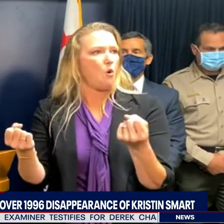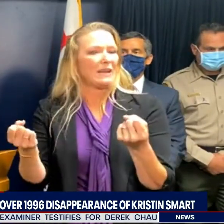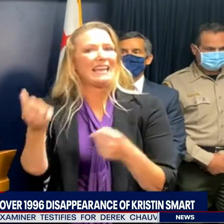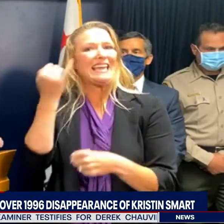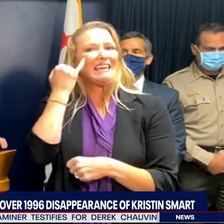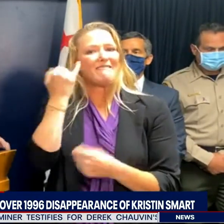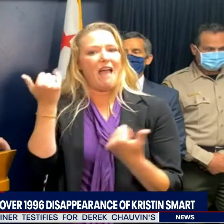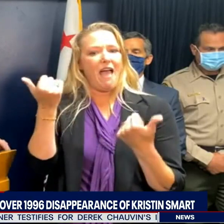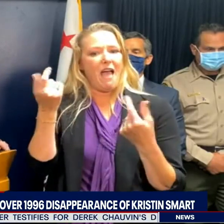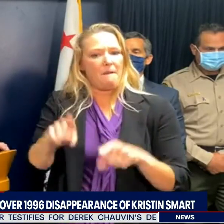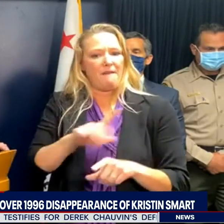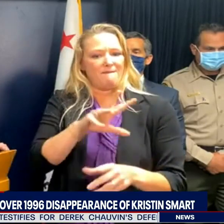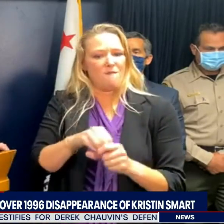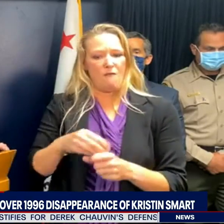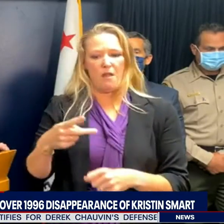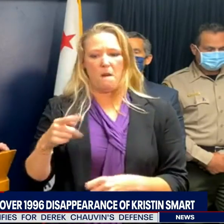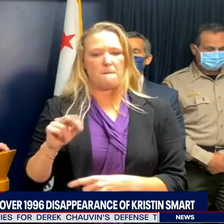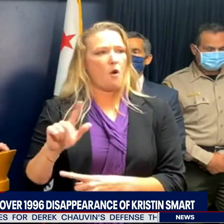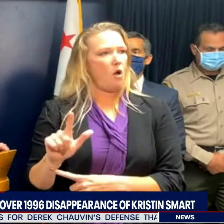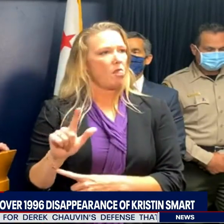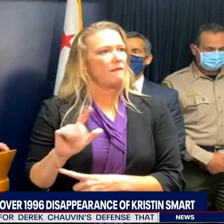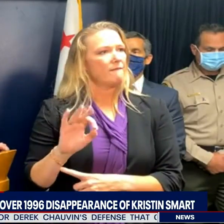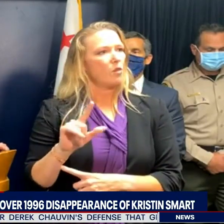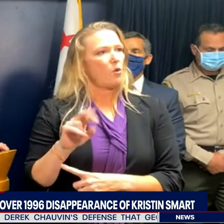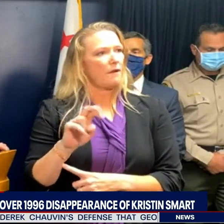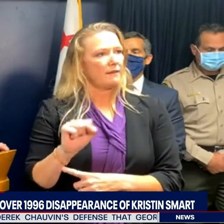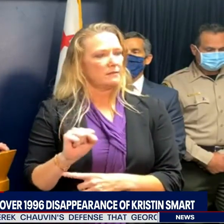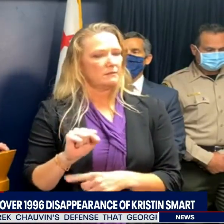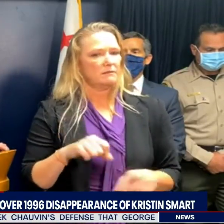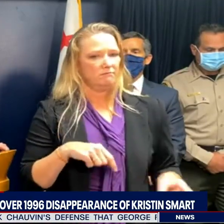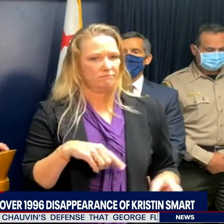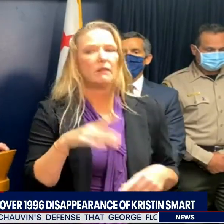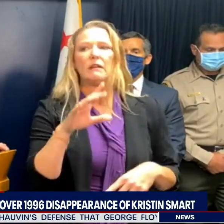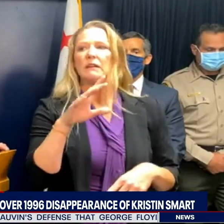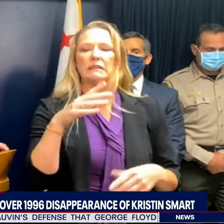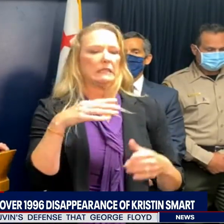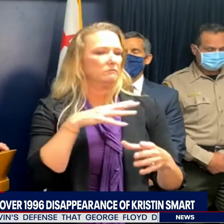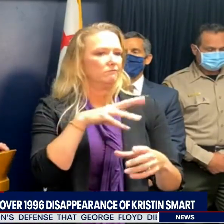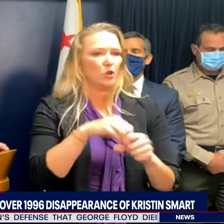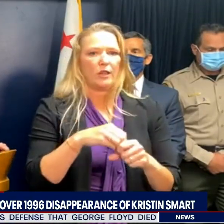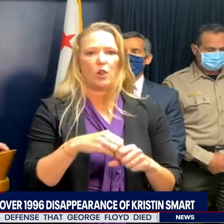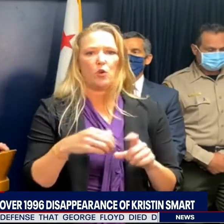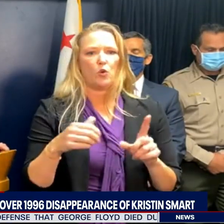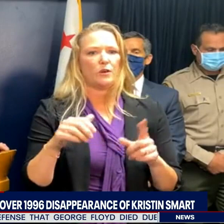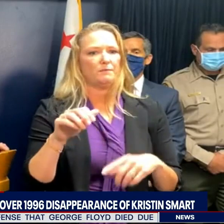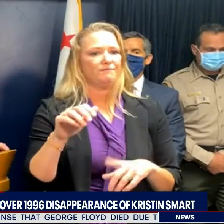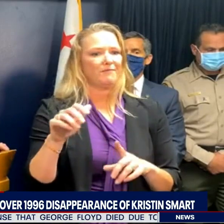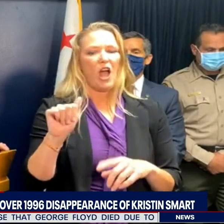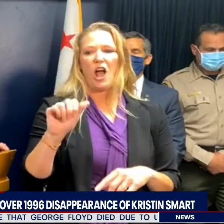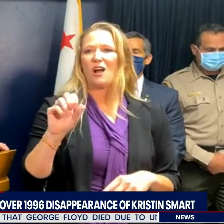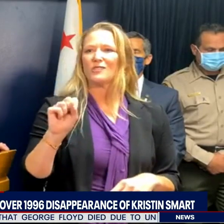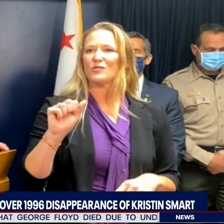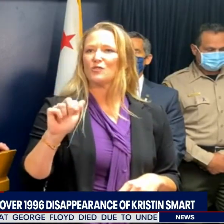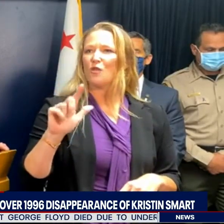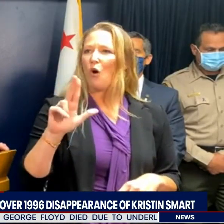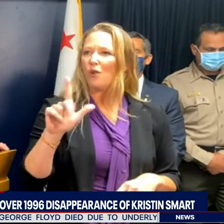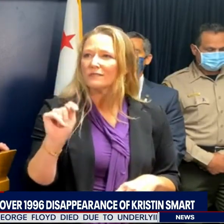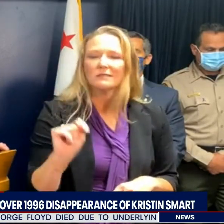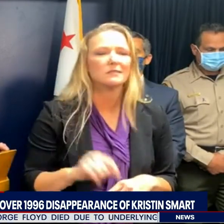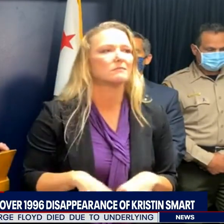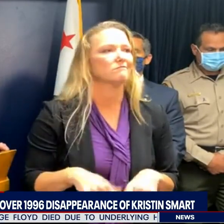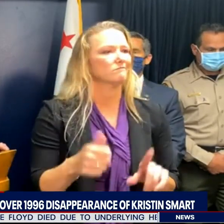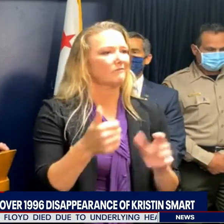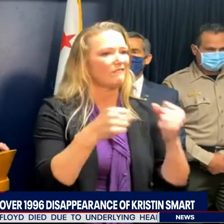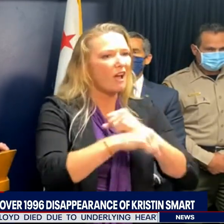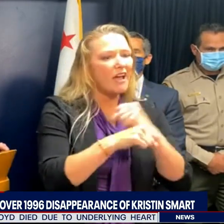Paul Ruben Flores, including assaults or other acts. Paul Flores was known to frequent bars in the